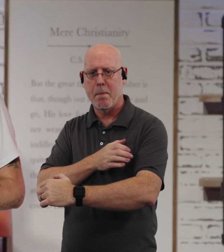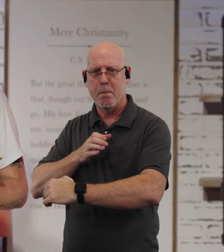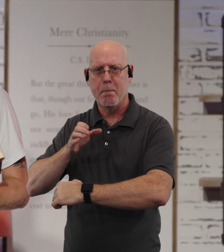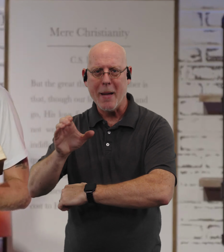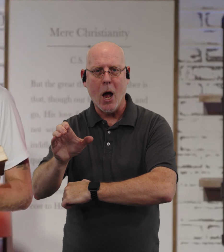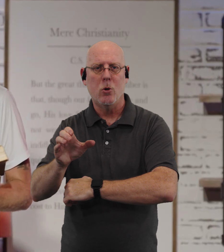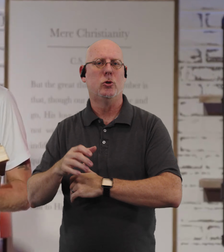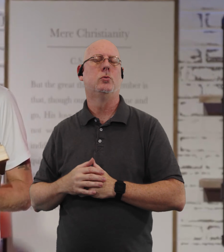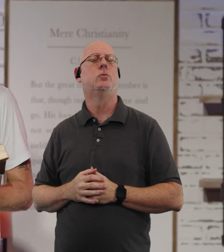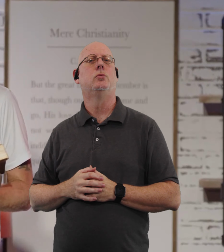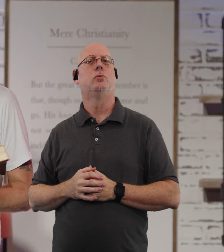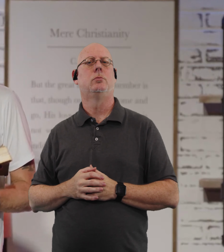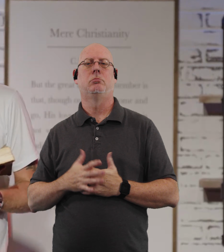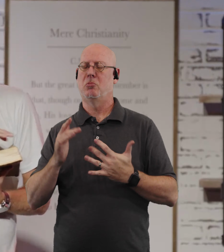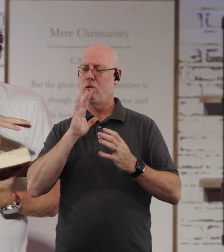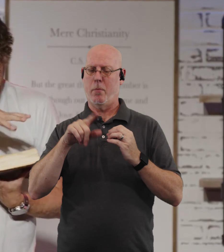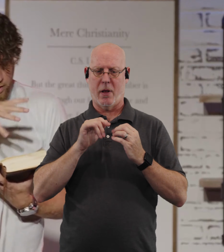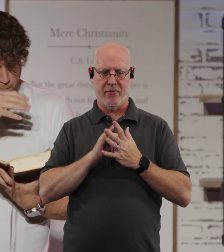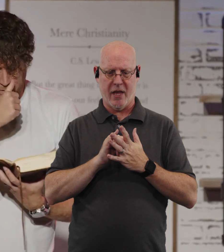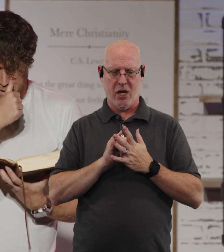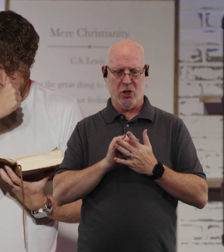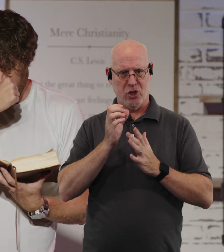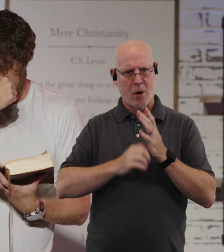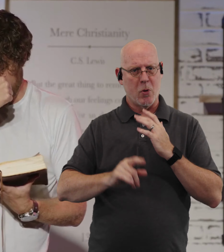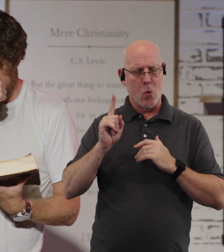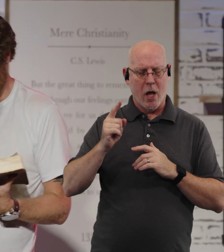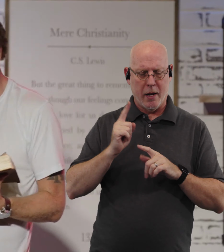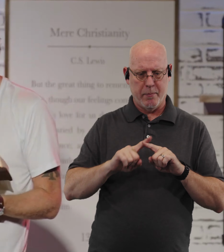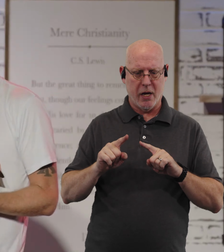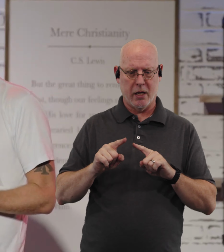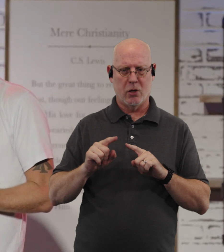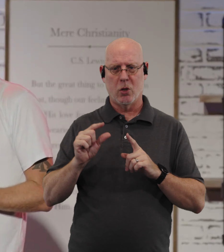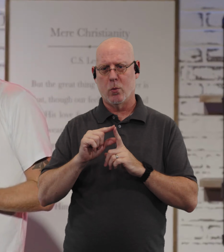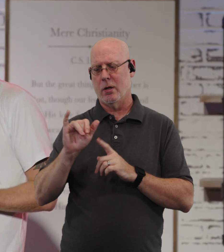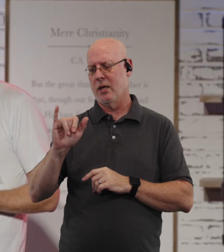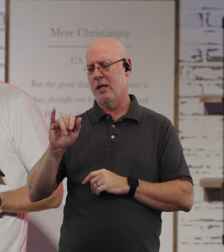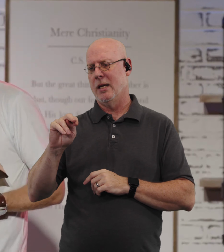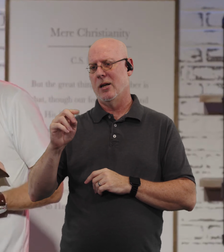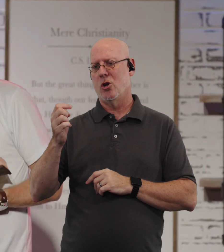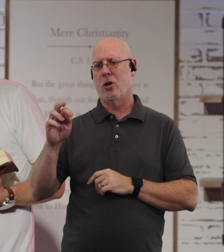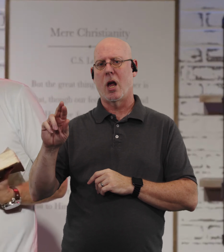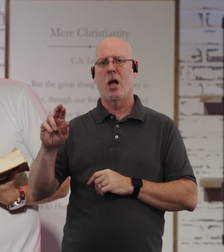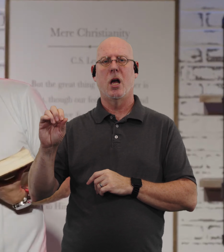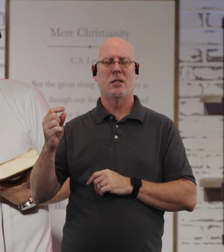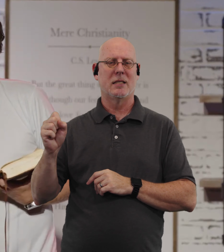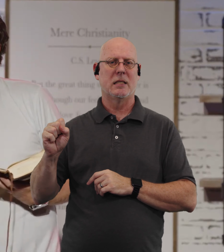empowered. We've already talked about it. It was up in chapter 1, but this is the Greek word energos. We get